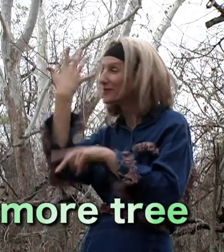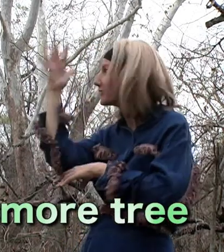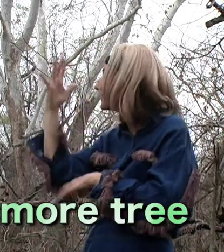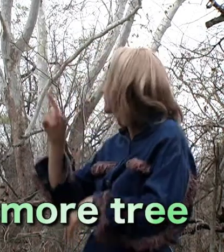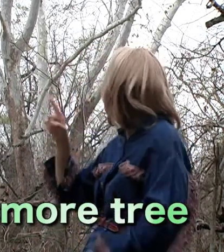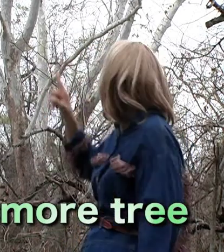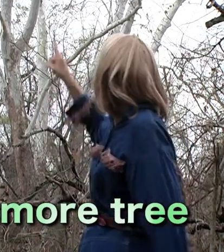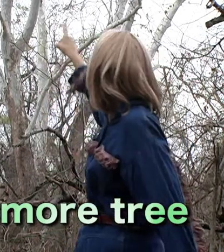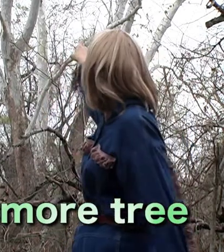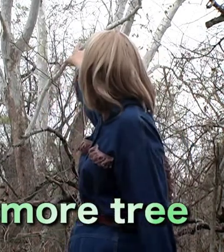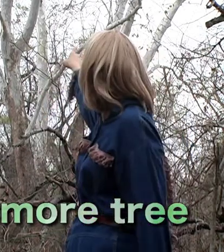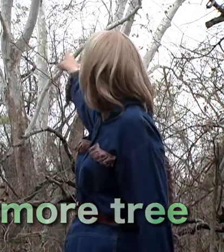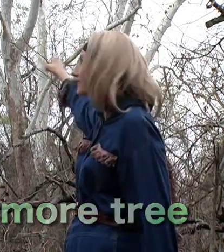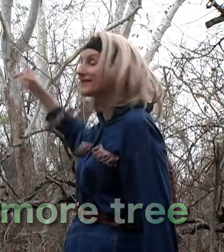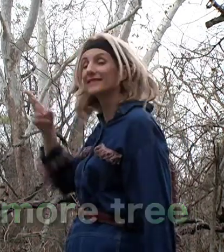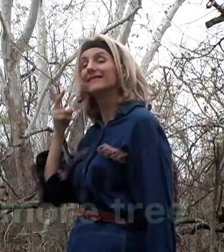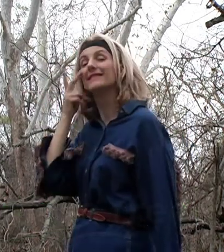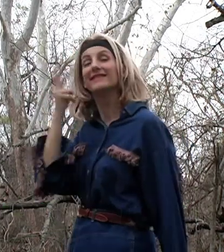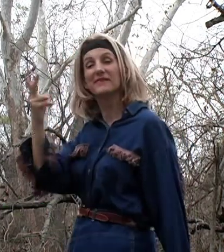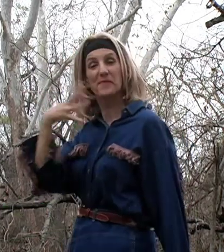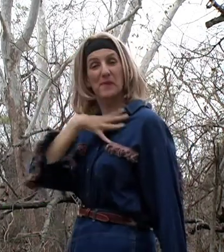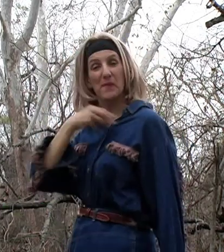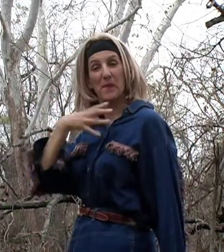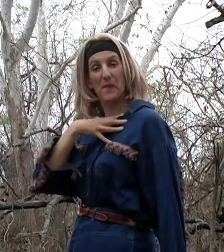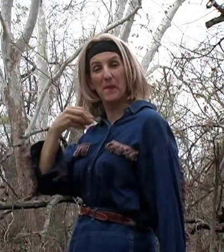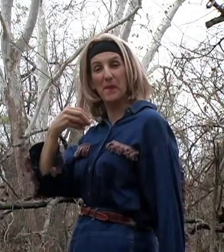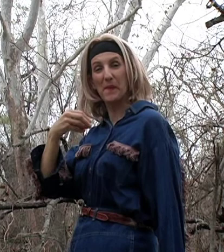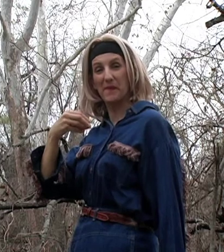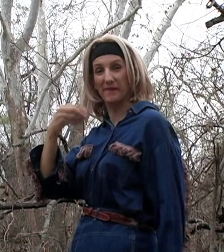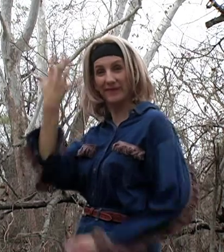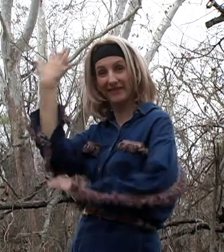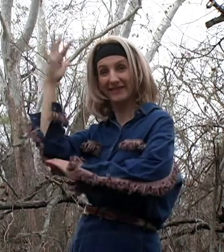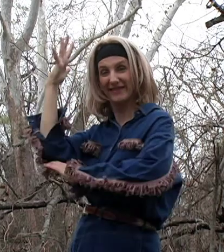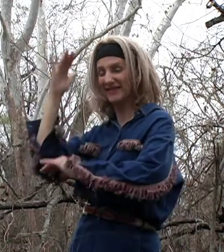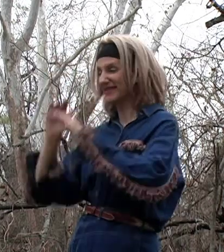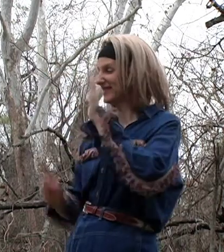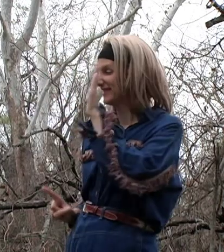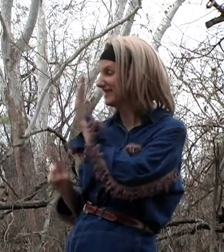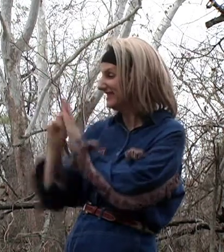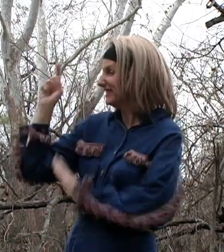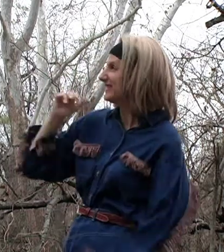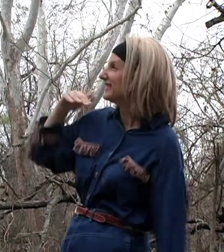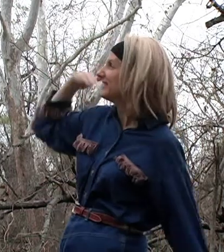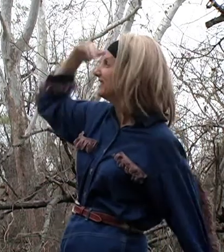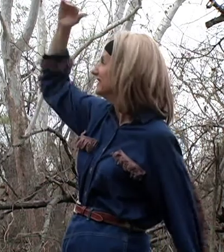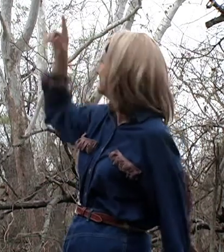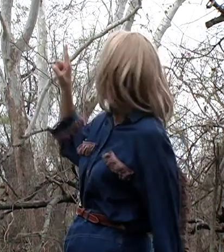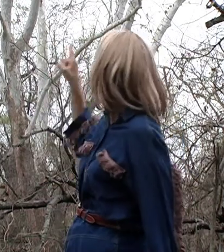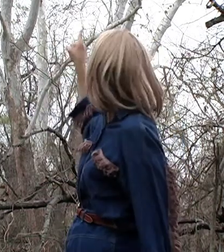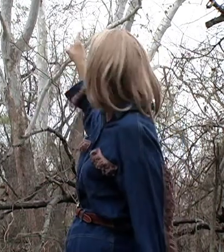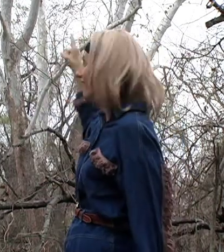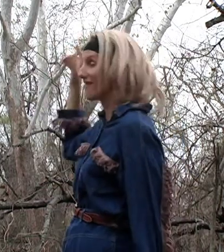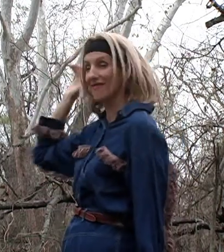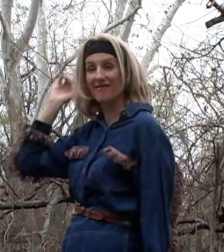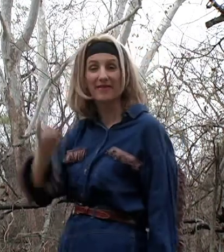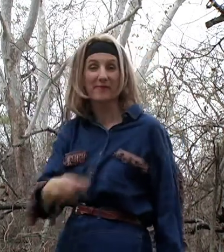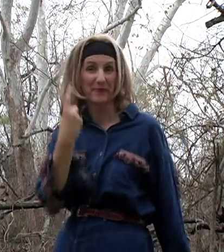That kind of tree right over there. You see that white bark tree, that really tall tree over there?